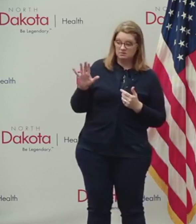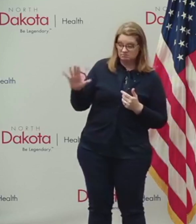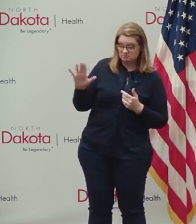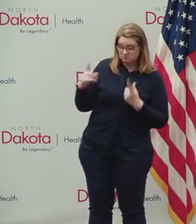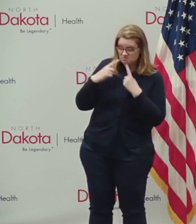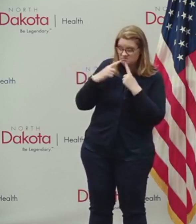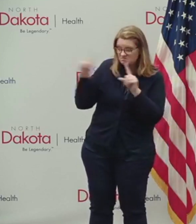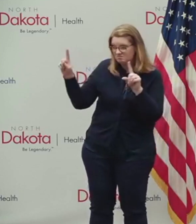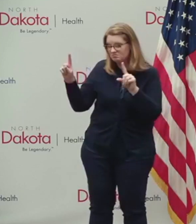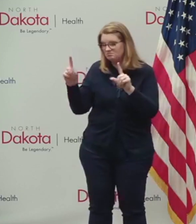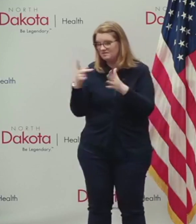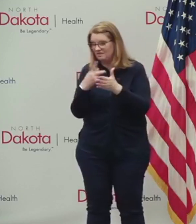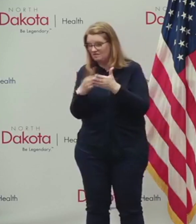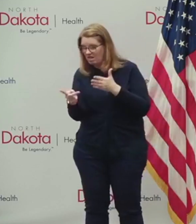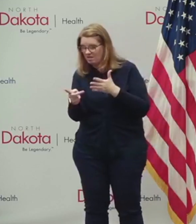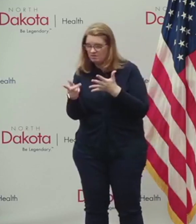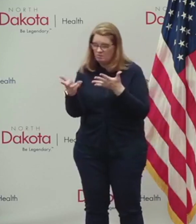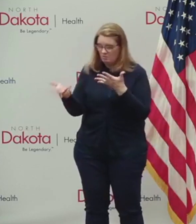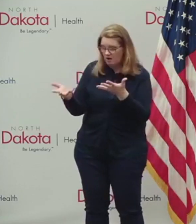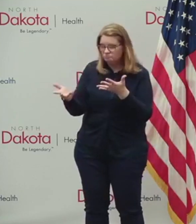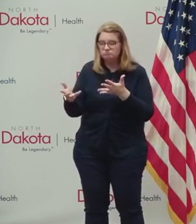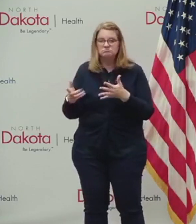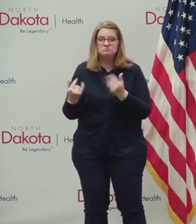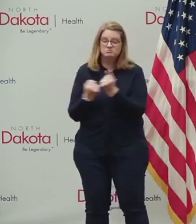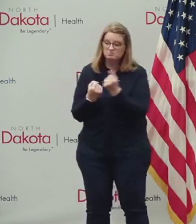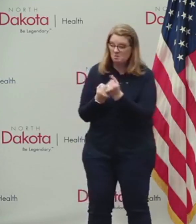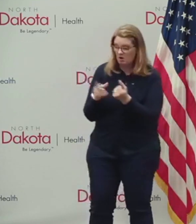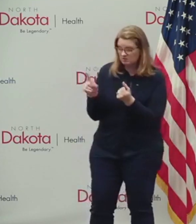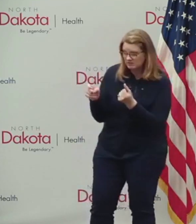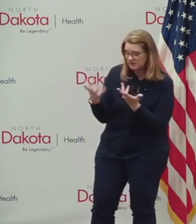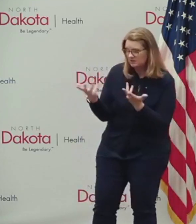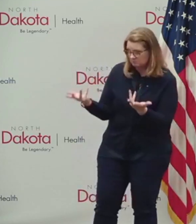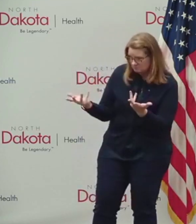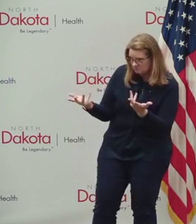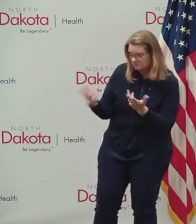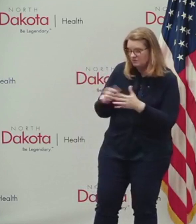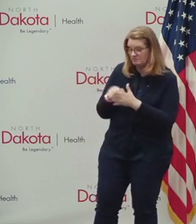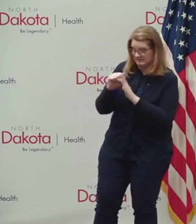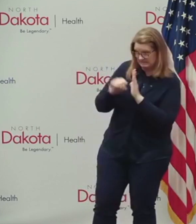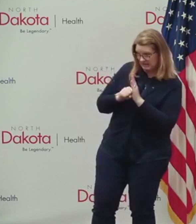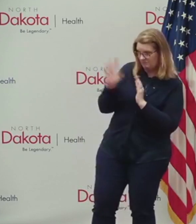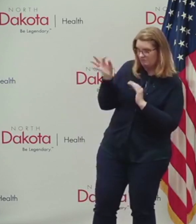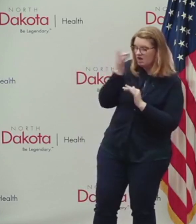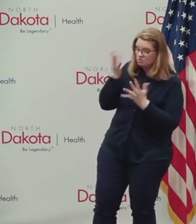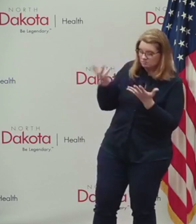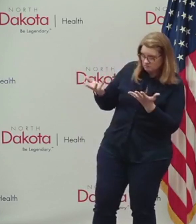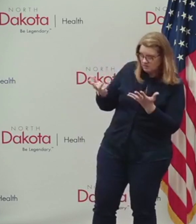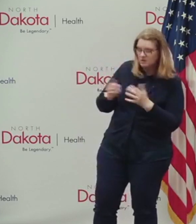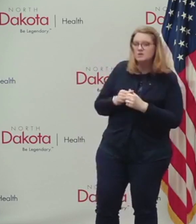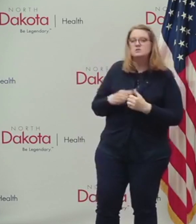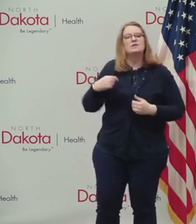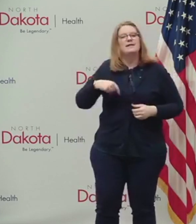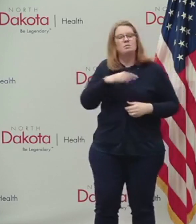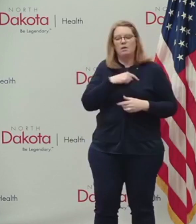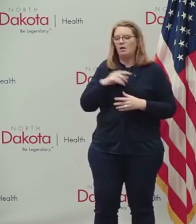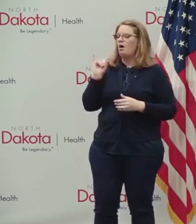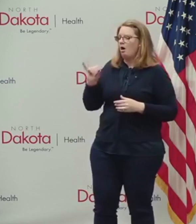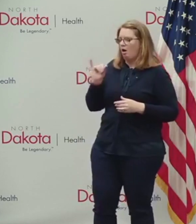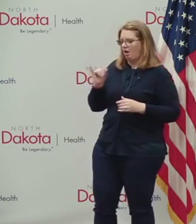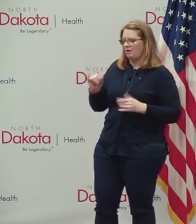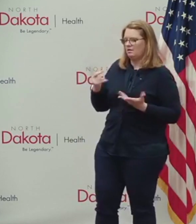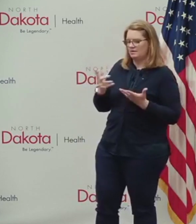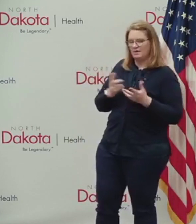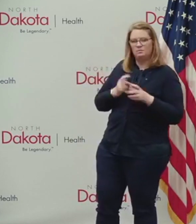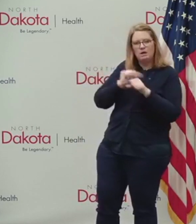not working, what additional support they might need from the state or federals, and then we go to work making sure that they've got the resources that they